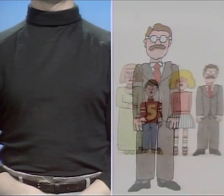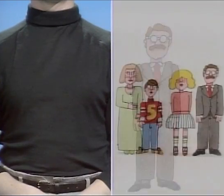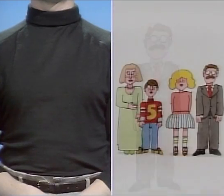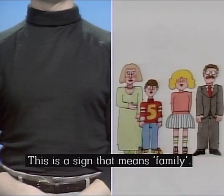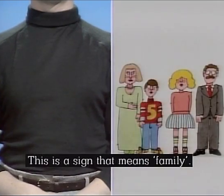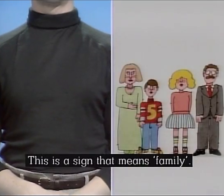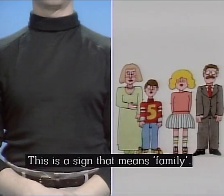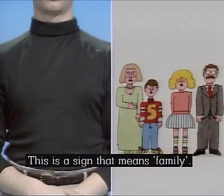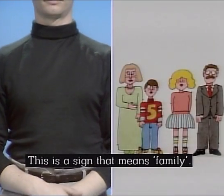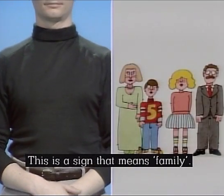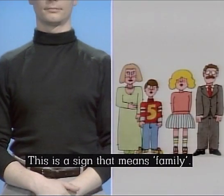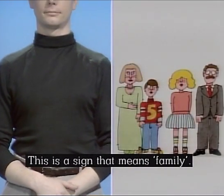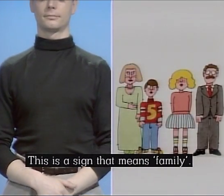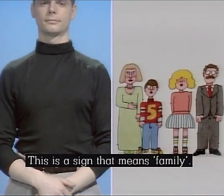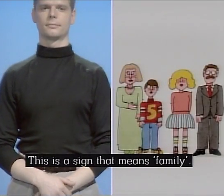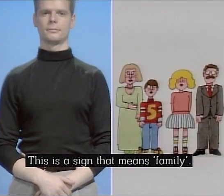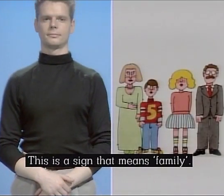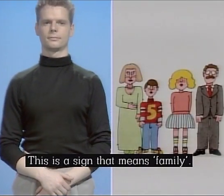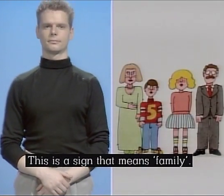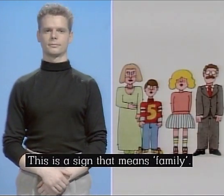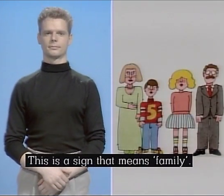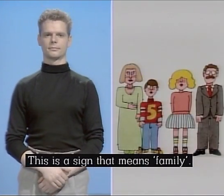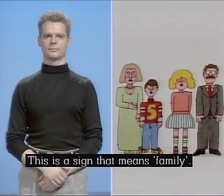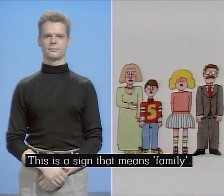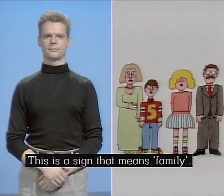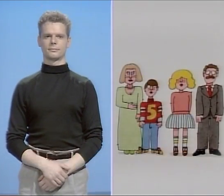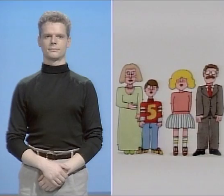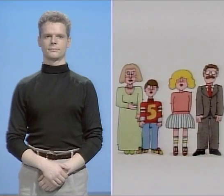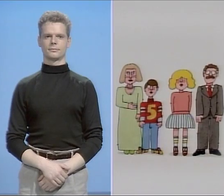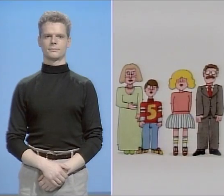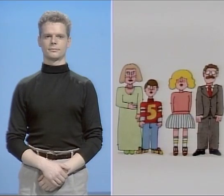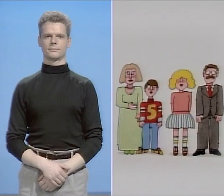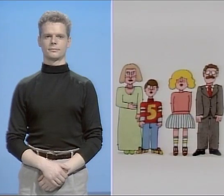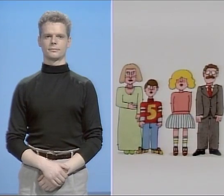And this is a sign that means family.